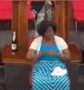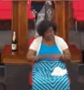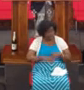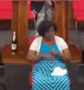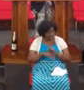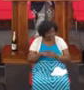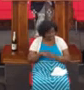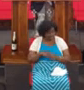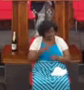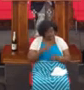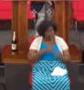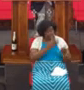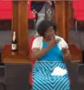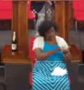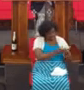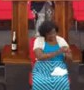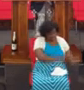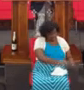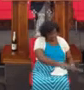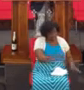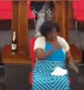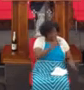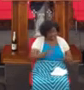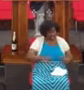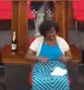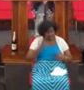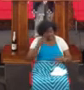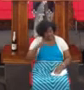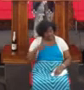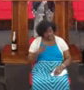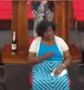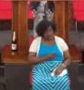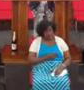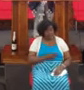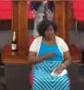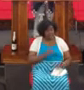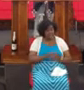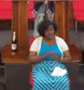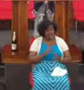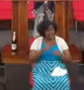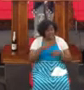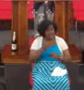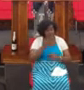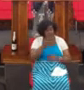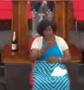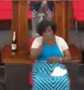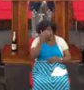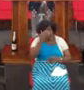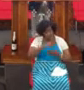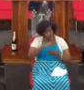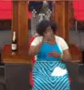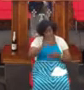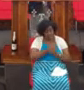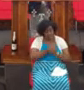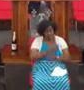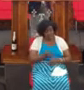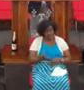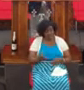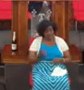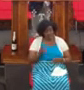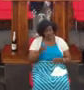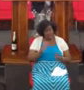he laid down his life for us. That's how you know God loves you. That's how you know Jesus